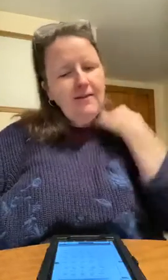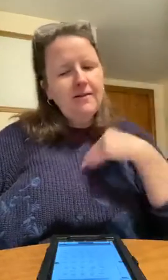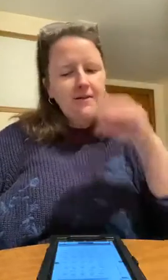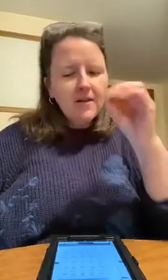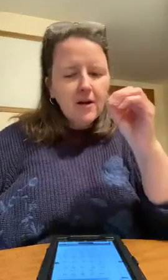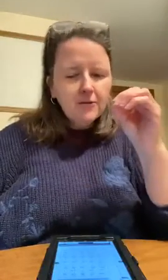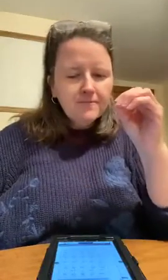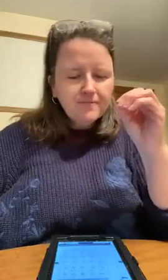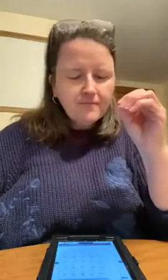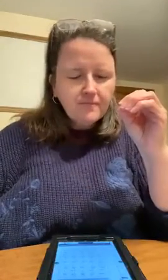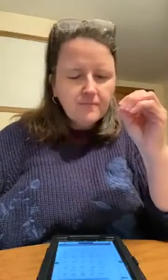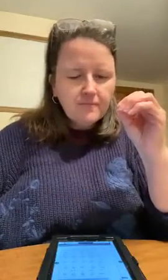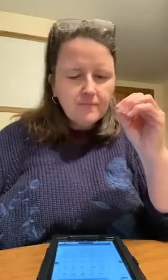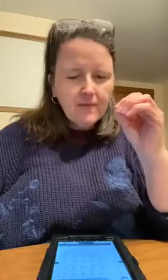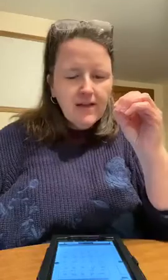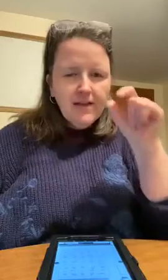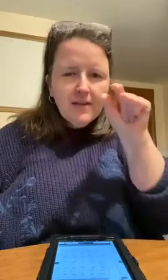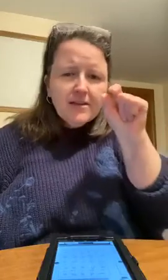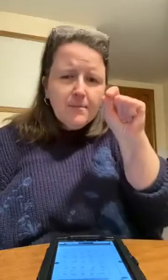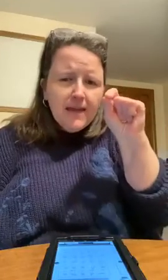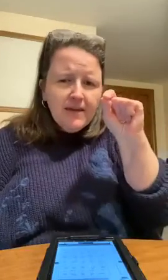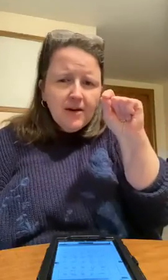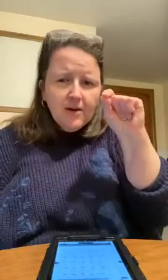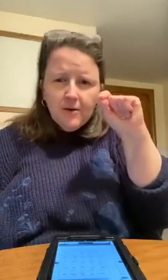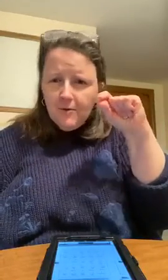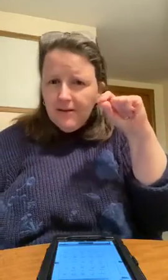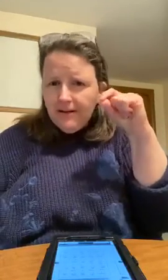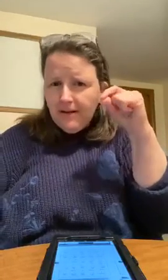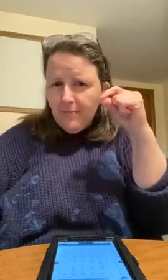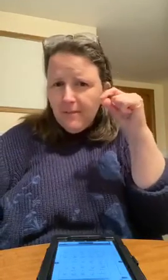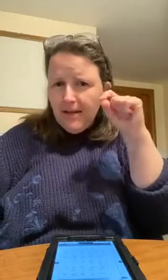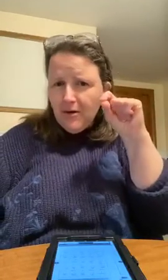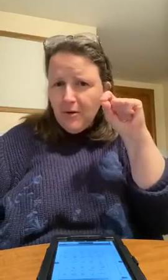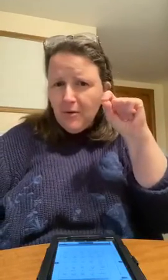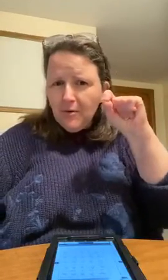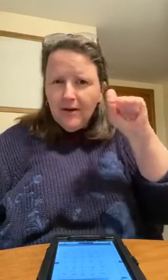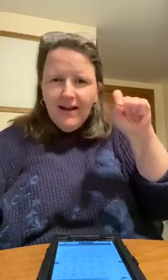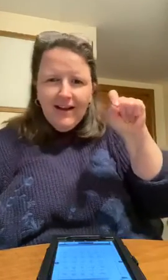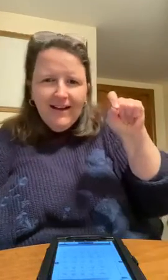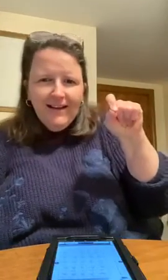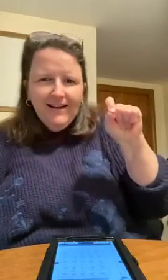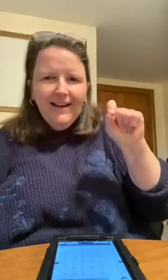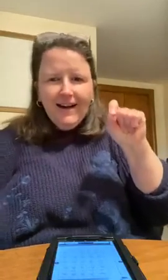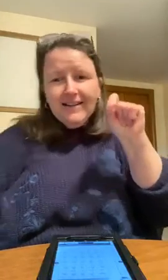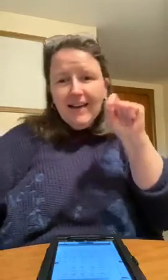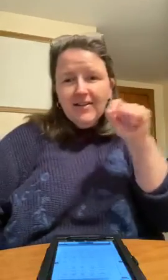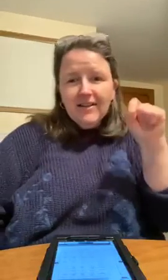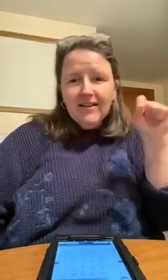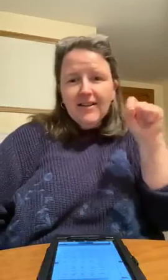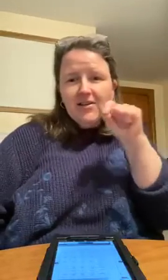the O, there's the baby O, little baby O. Again, you can kind of